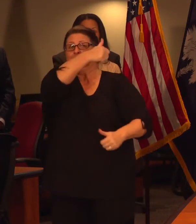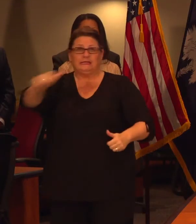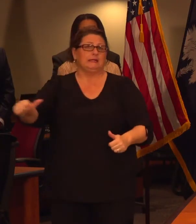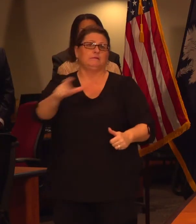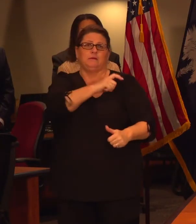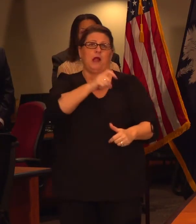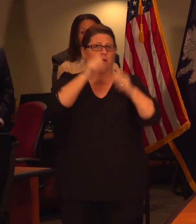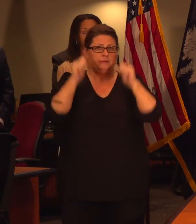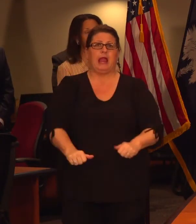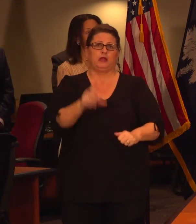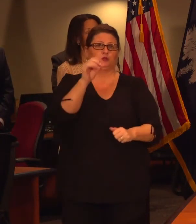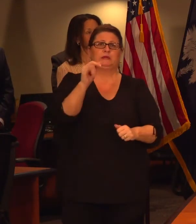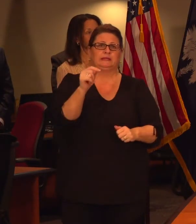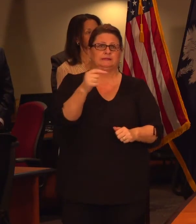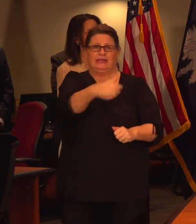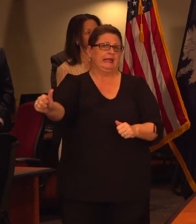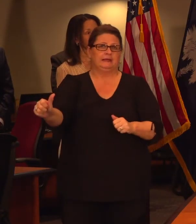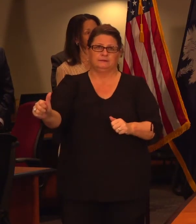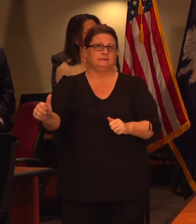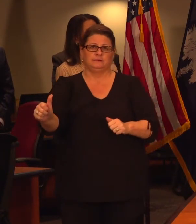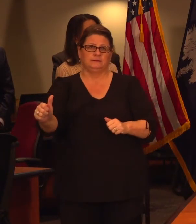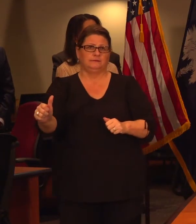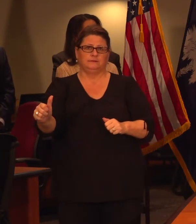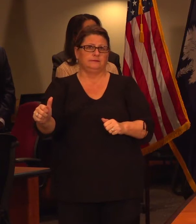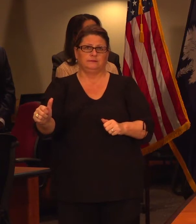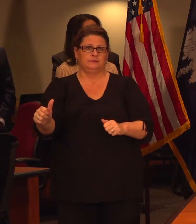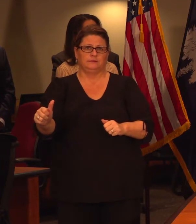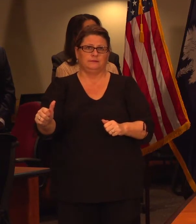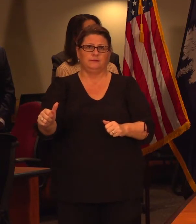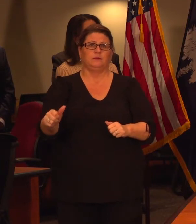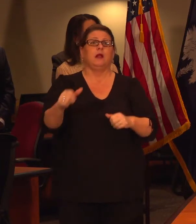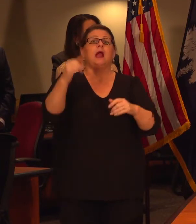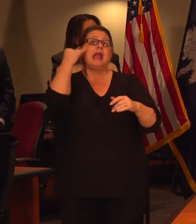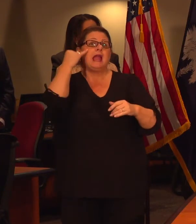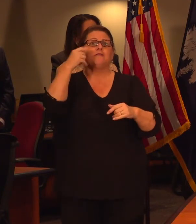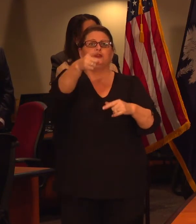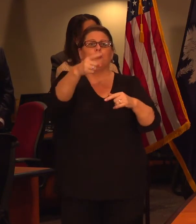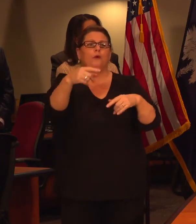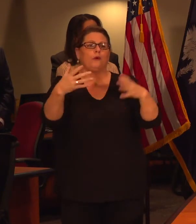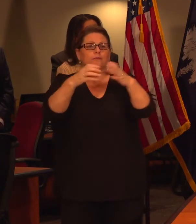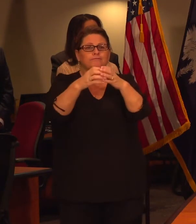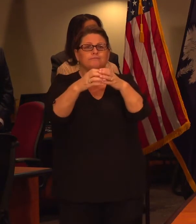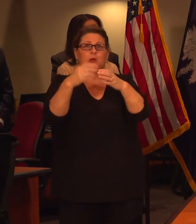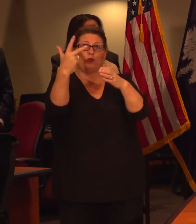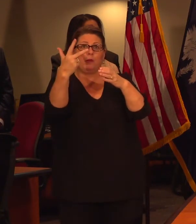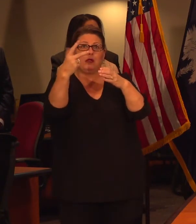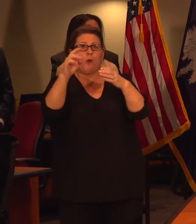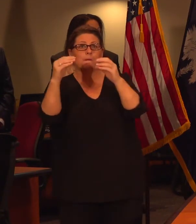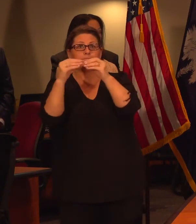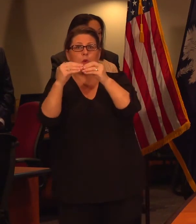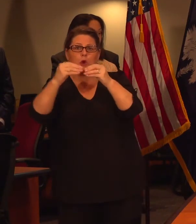can enforce it, just as any law enforcement officer can enforce the 3 or more rule. That is, if there are 3 or more people